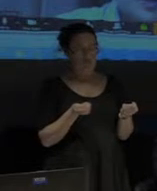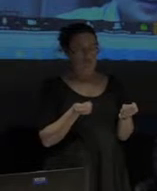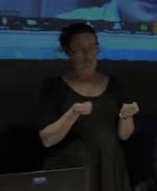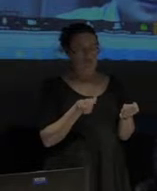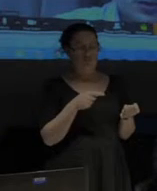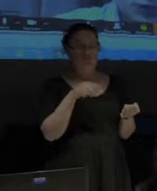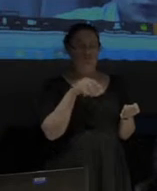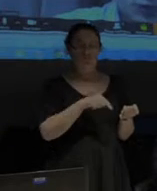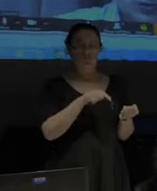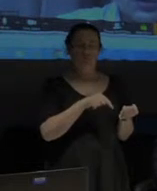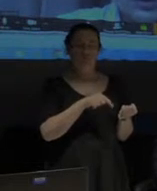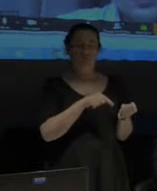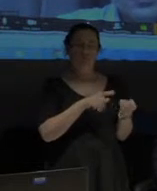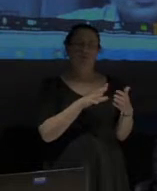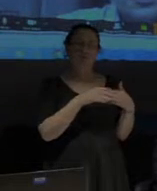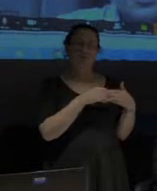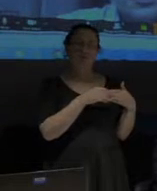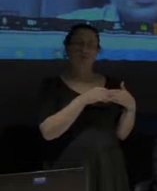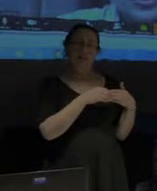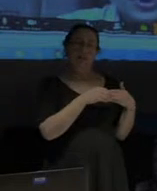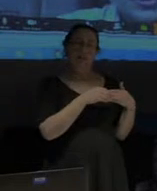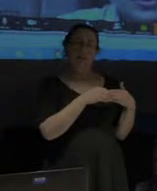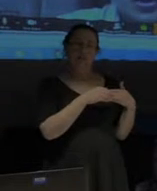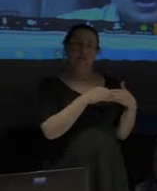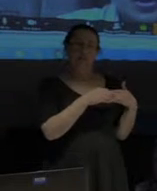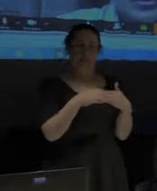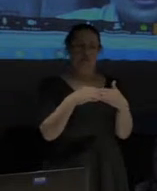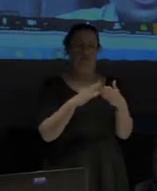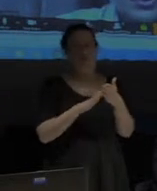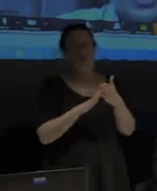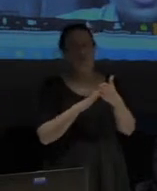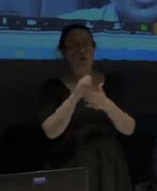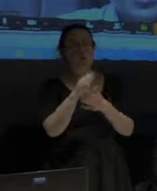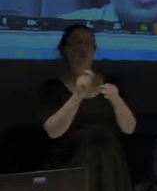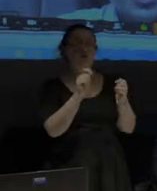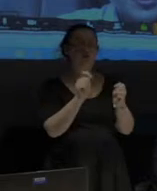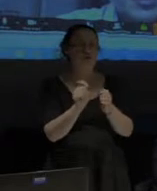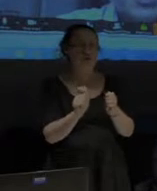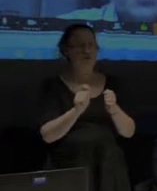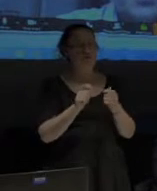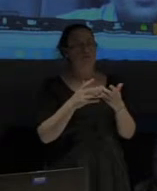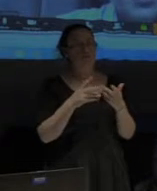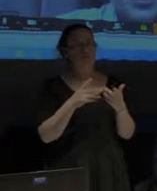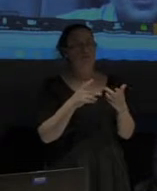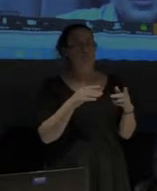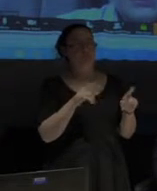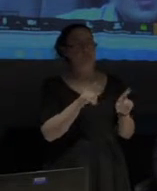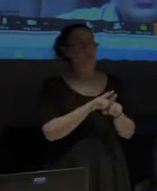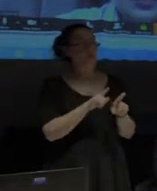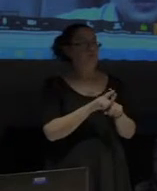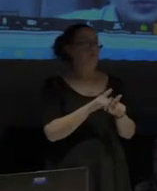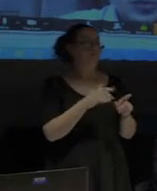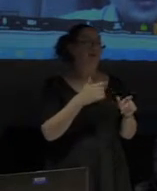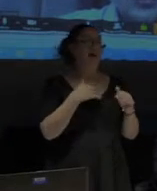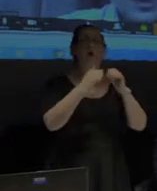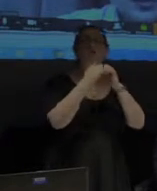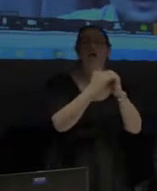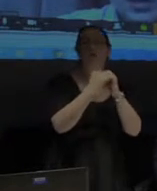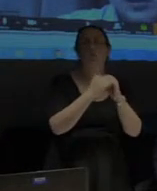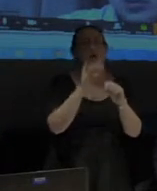was leading to the change in culture, the change in perceived value in